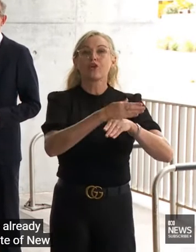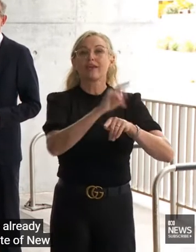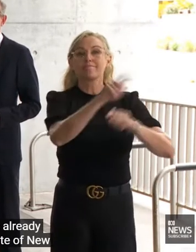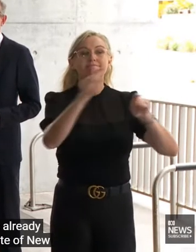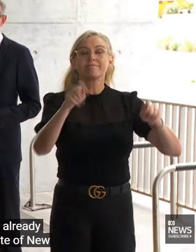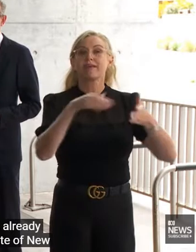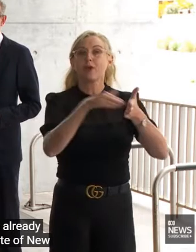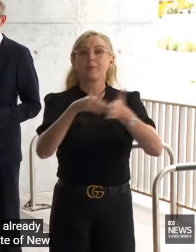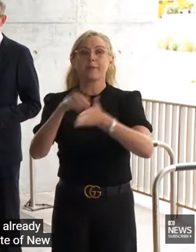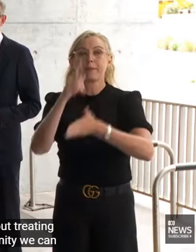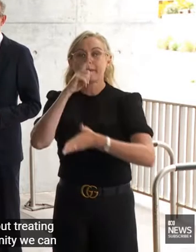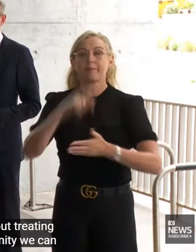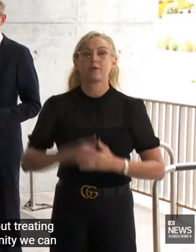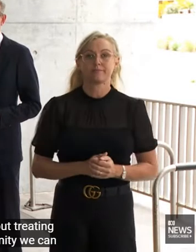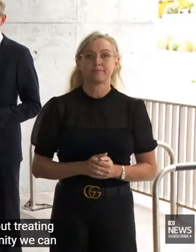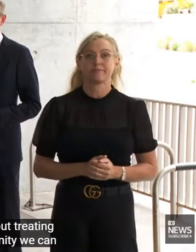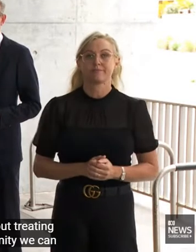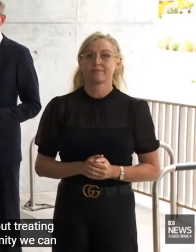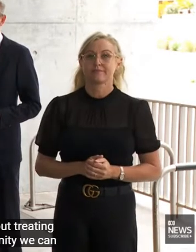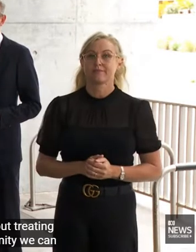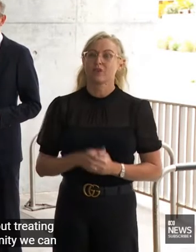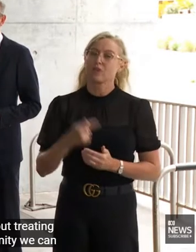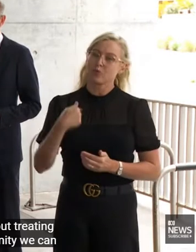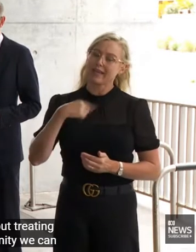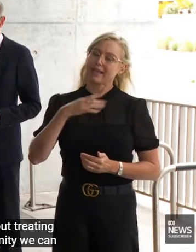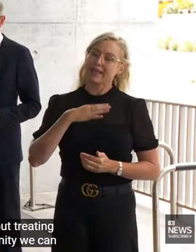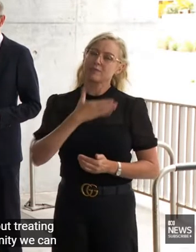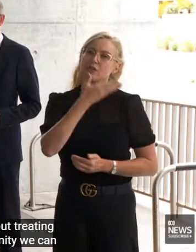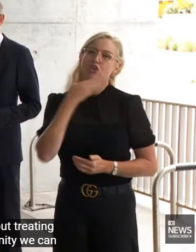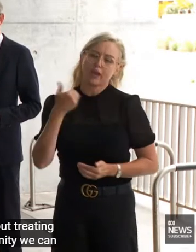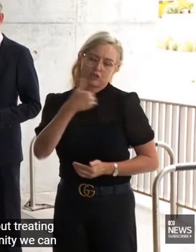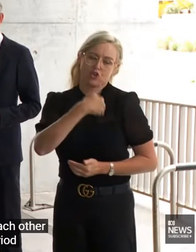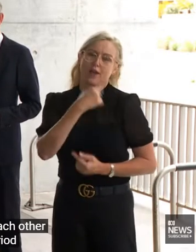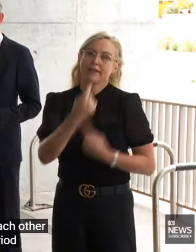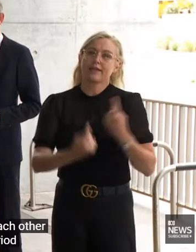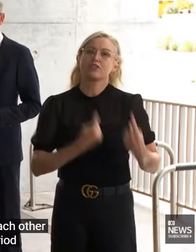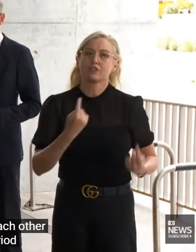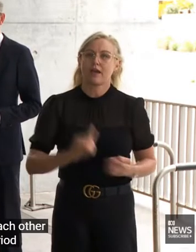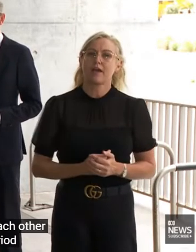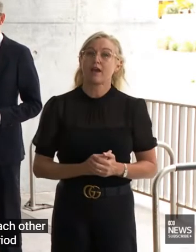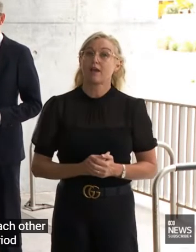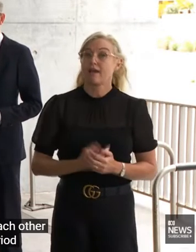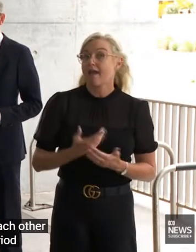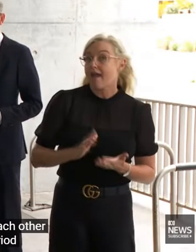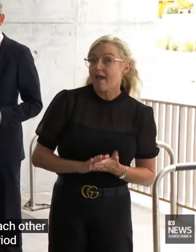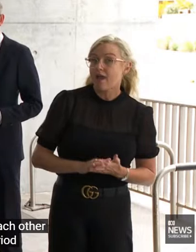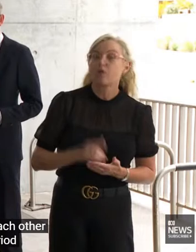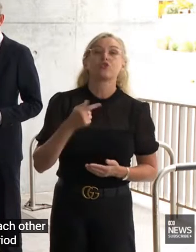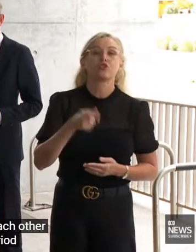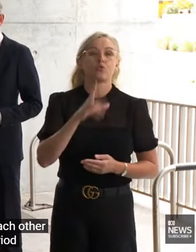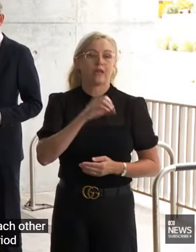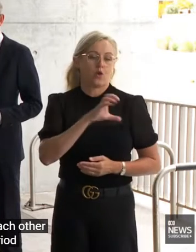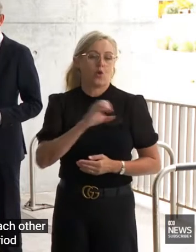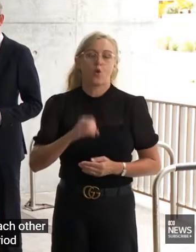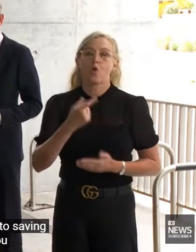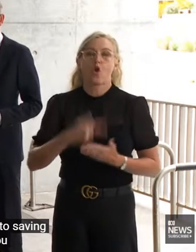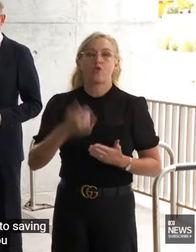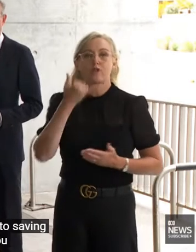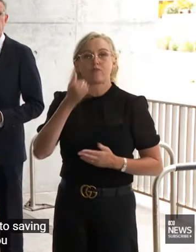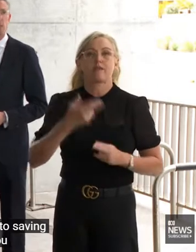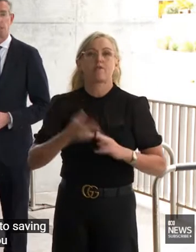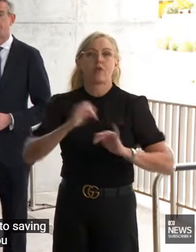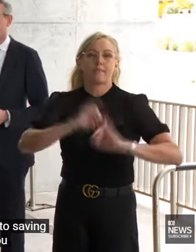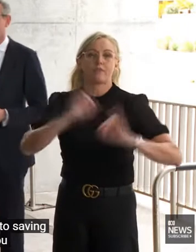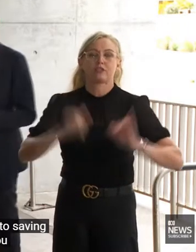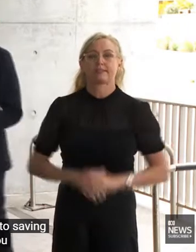community. We can all be extra kind to each other this holiday period by saving 000 for saving lives. Thank you.